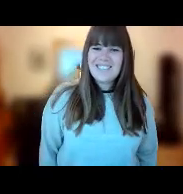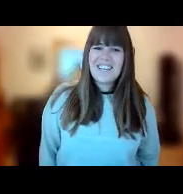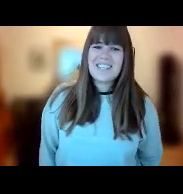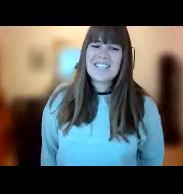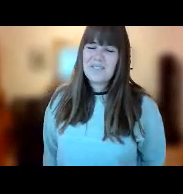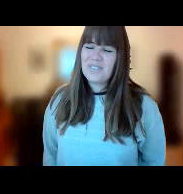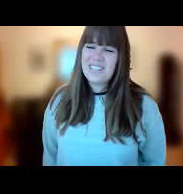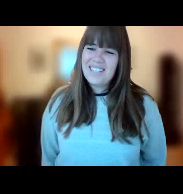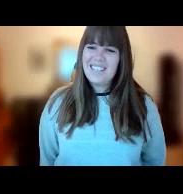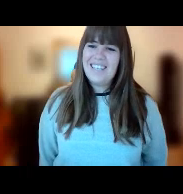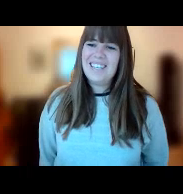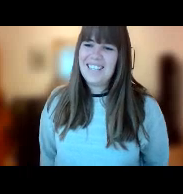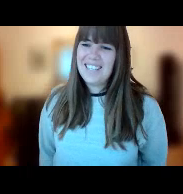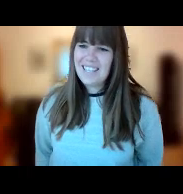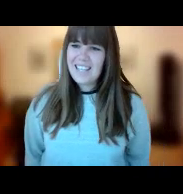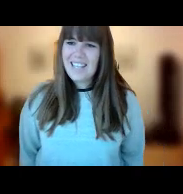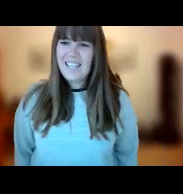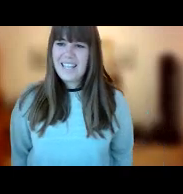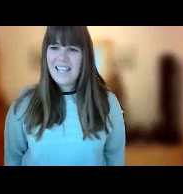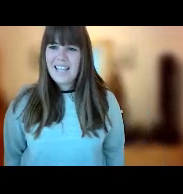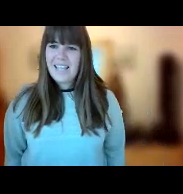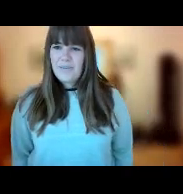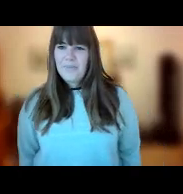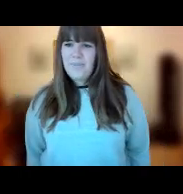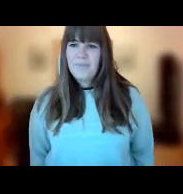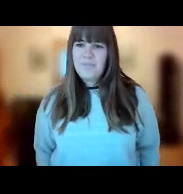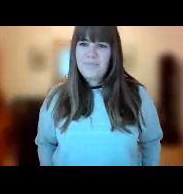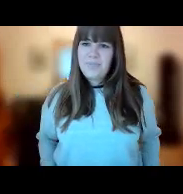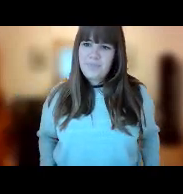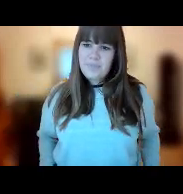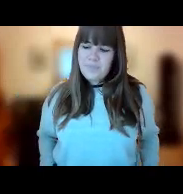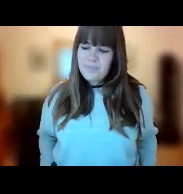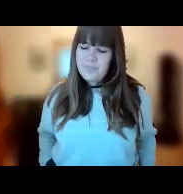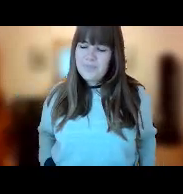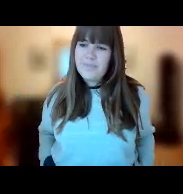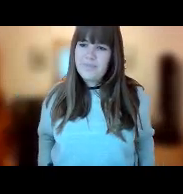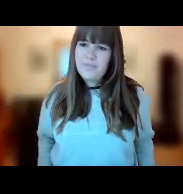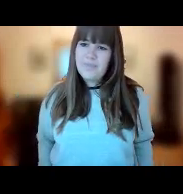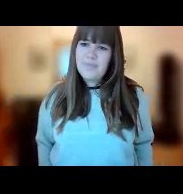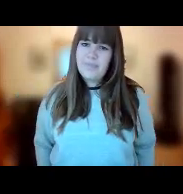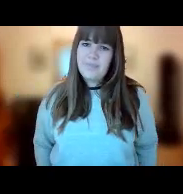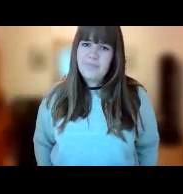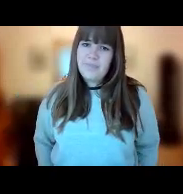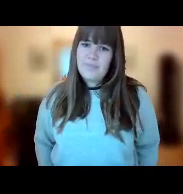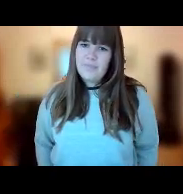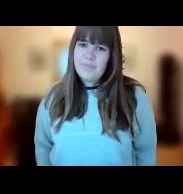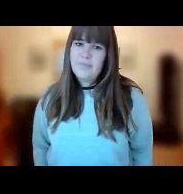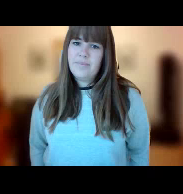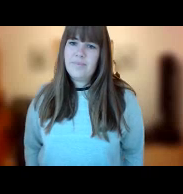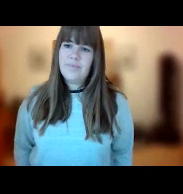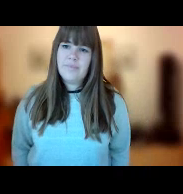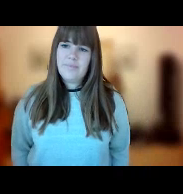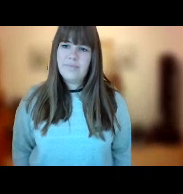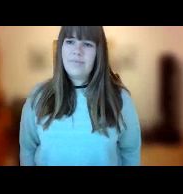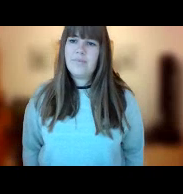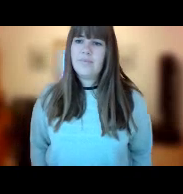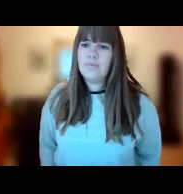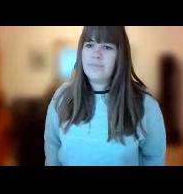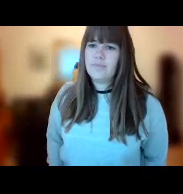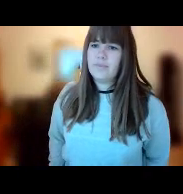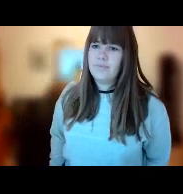to introduce herself. Thanks, Georgia. My name's Jess Clark and I'm a senior coach at Sport for Confidence, and